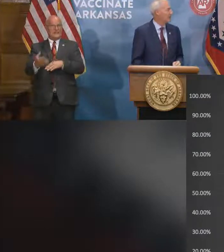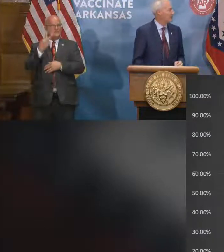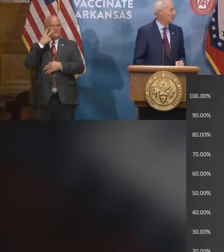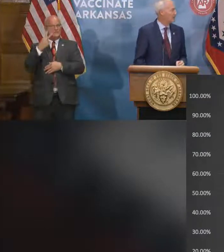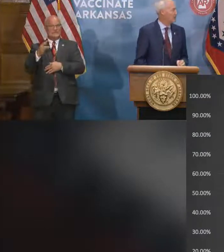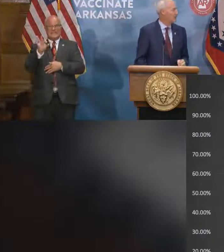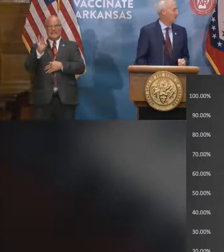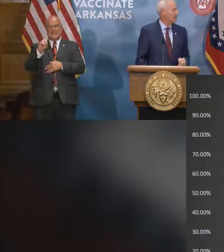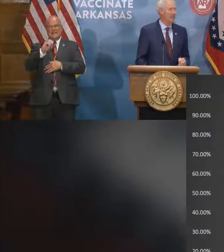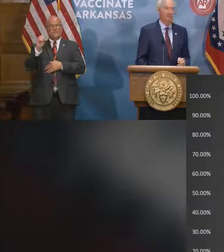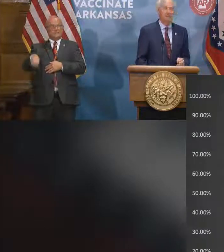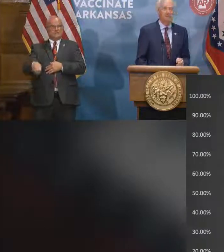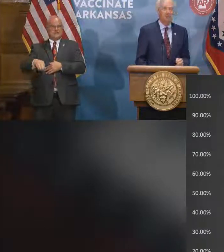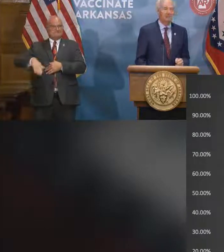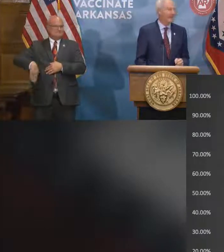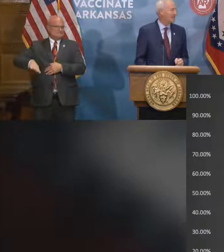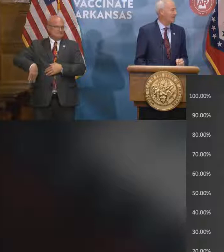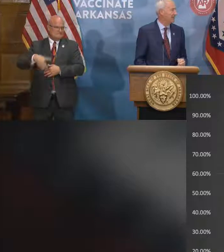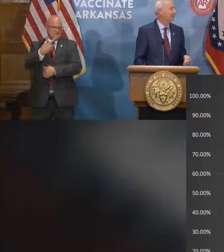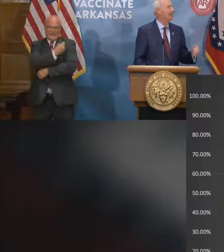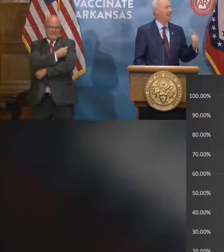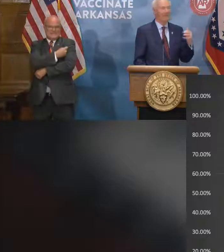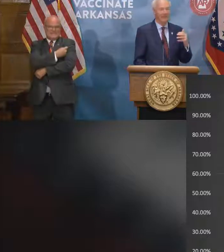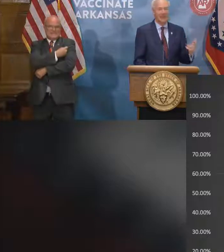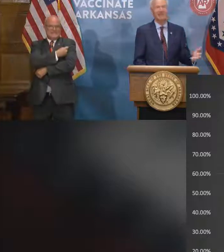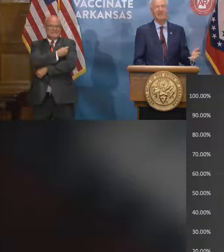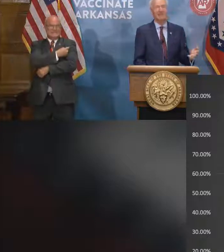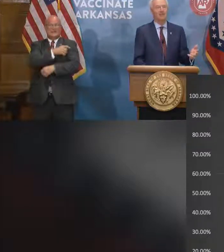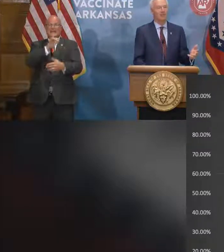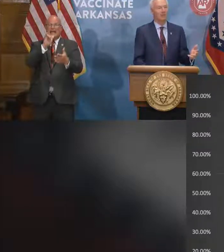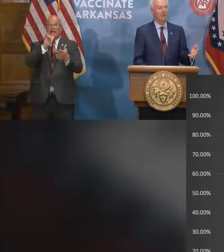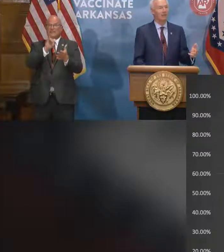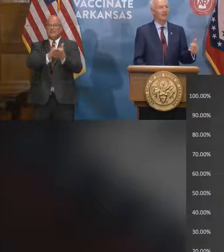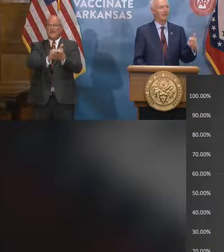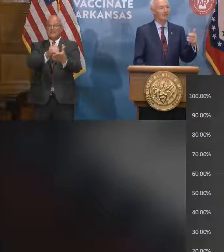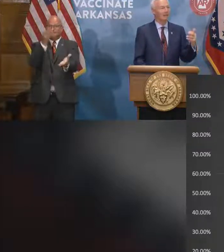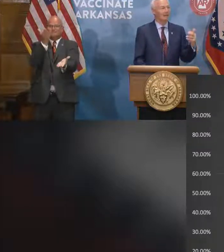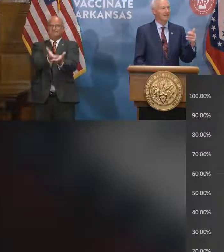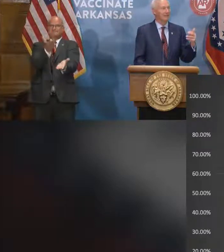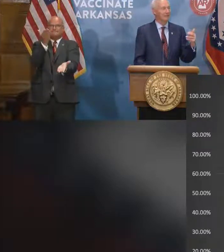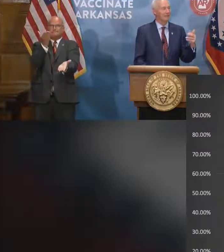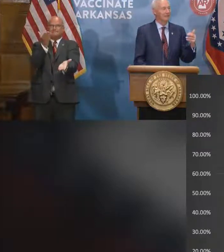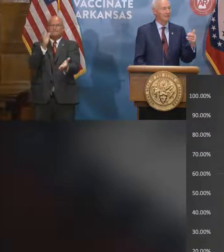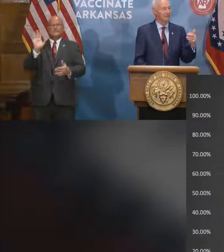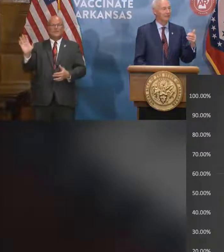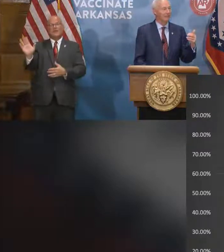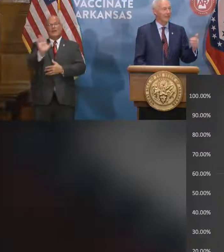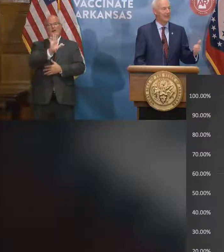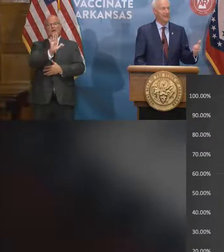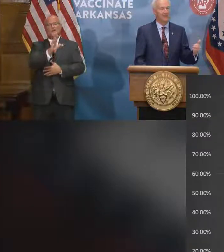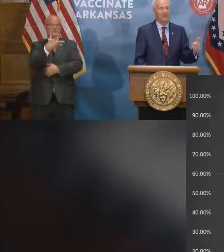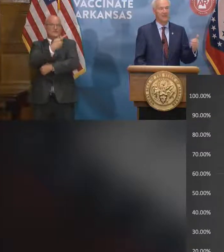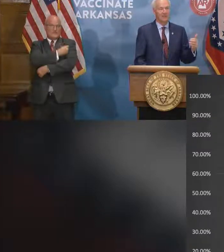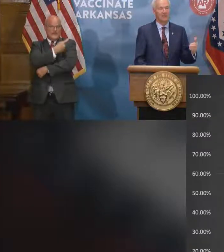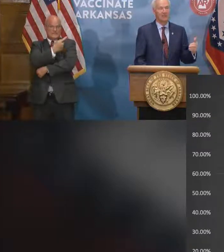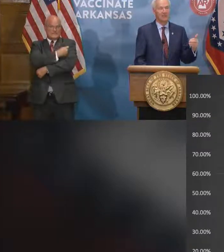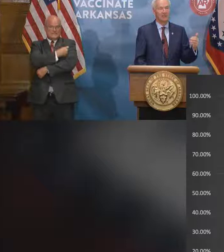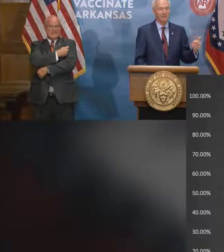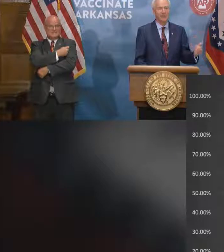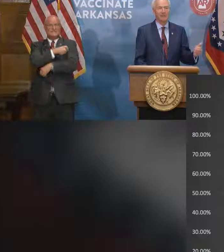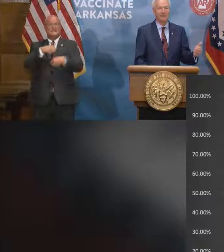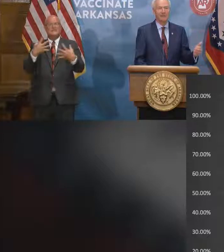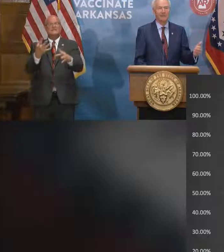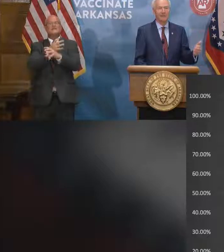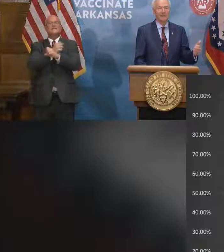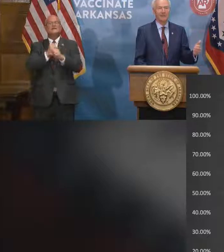see 90% has not been fully vaccinated. That tells the story of your vaccinations, gives you